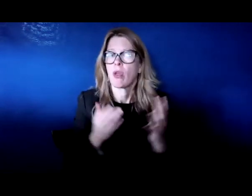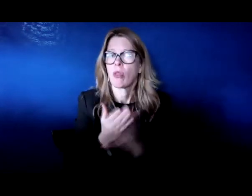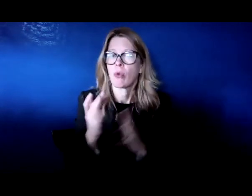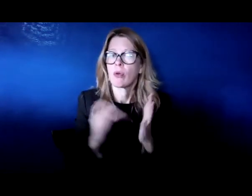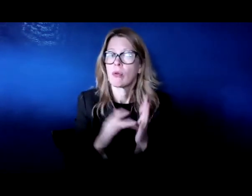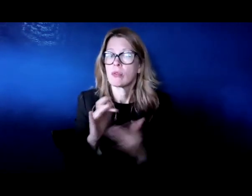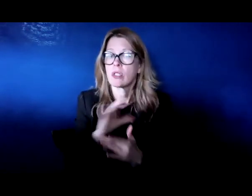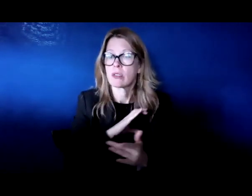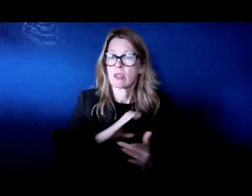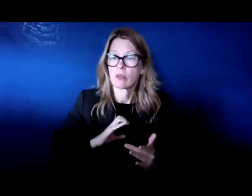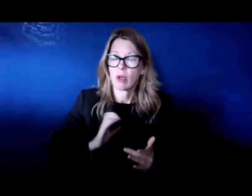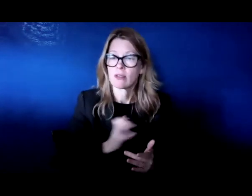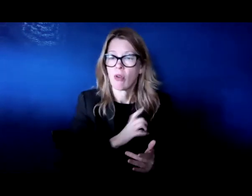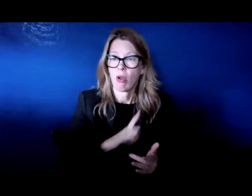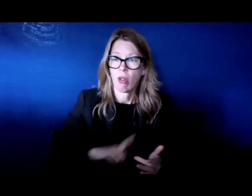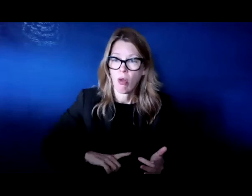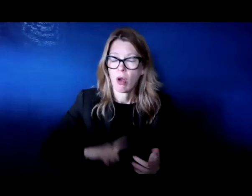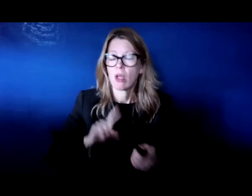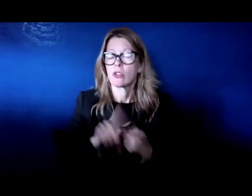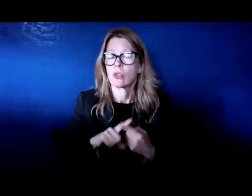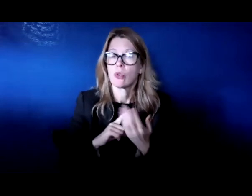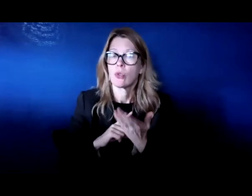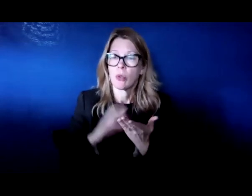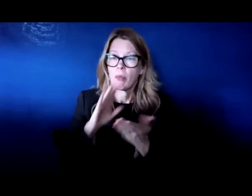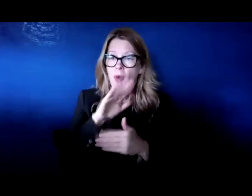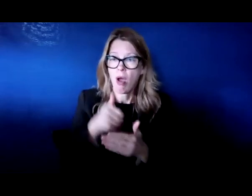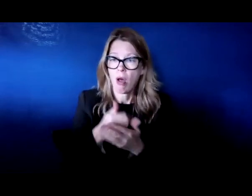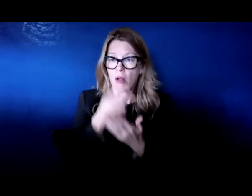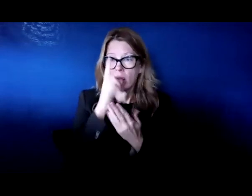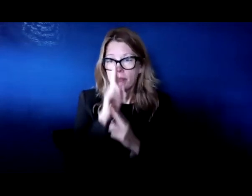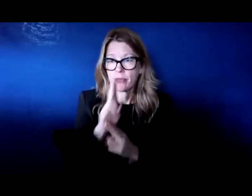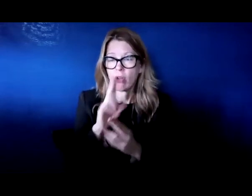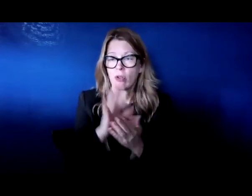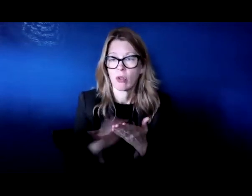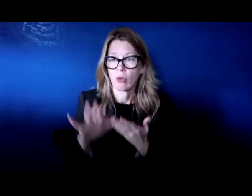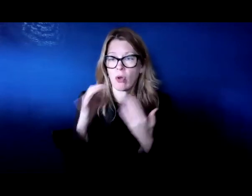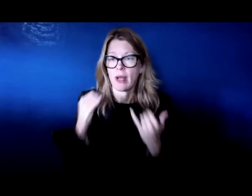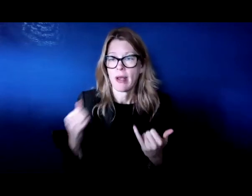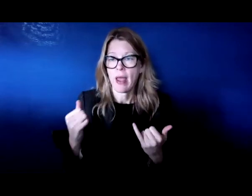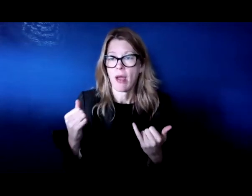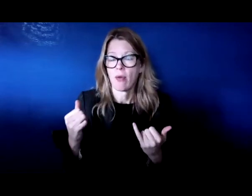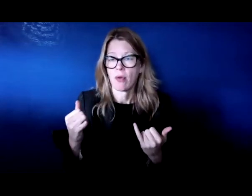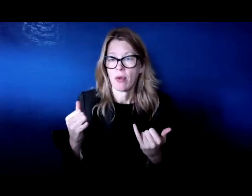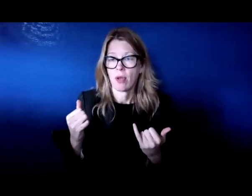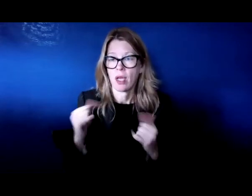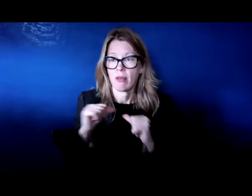Lord, to whom with you and the Holy Spirit be honor and glory, now and forever. Amen.